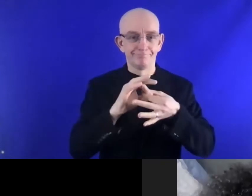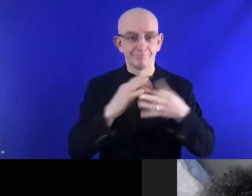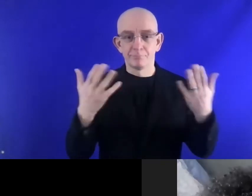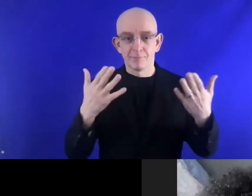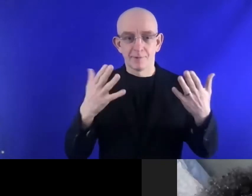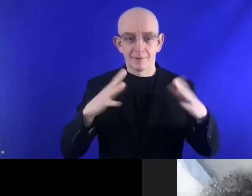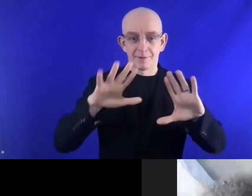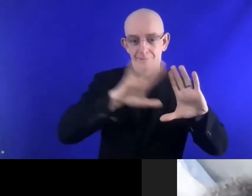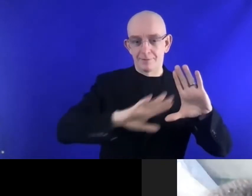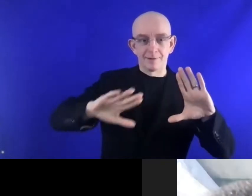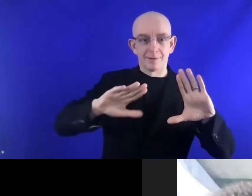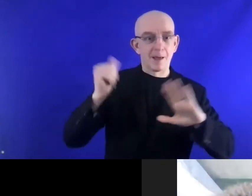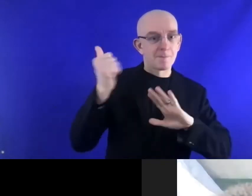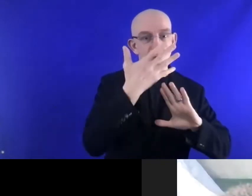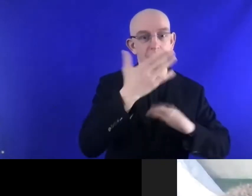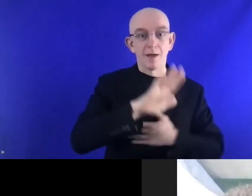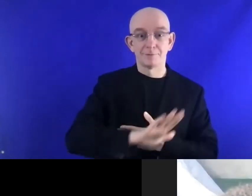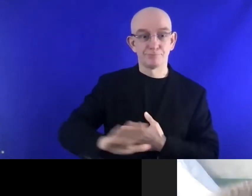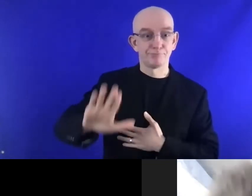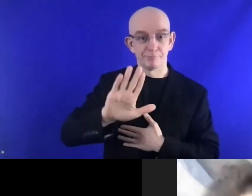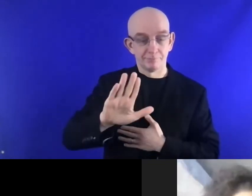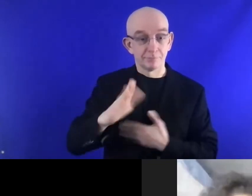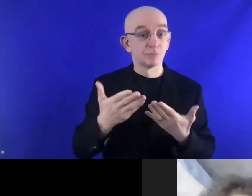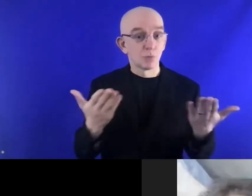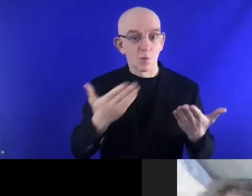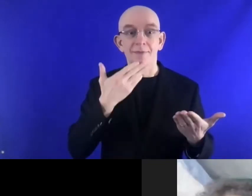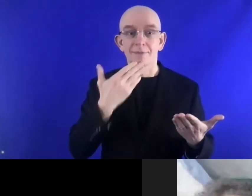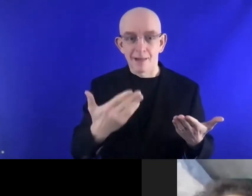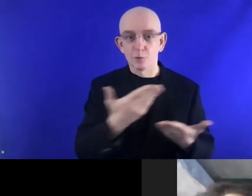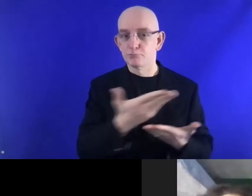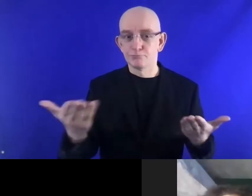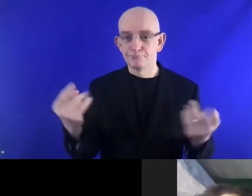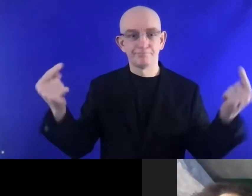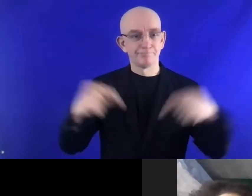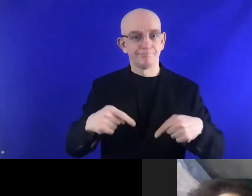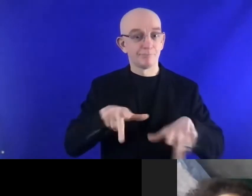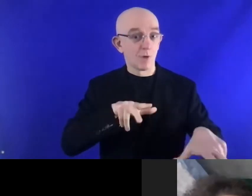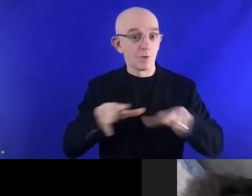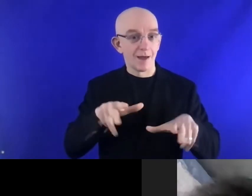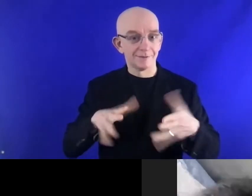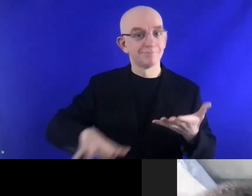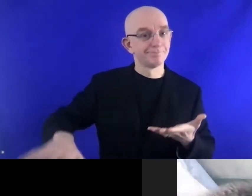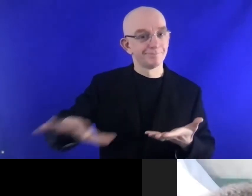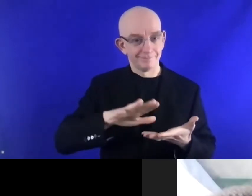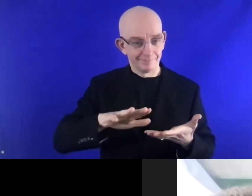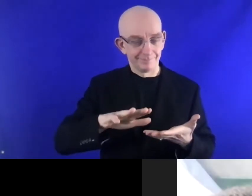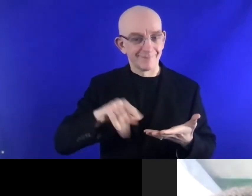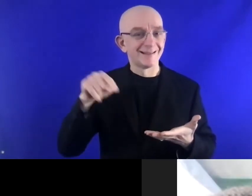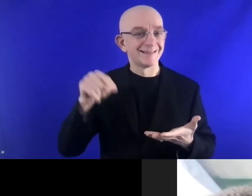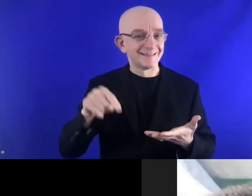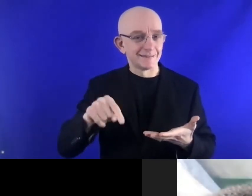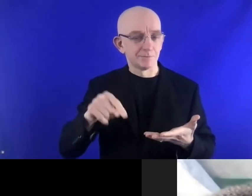on behalf of the organizers and specifically of the Youth Committee of the International Disability Alliance and